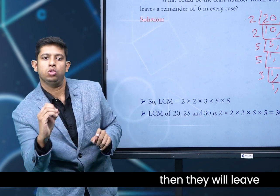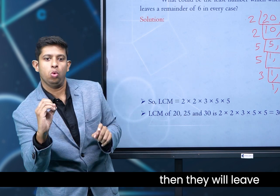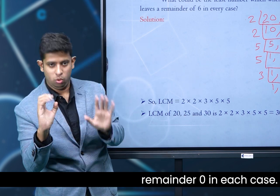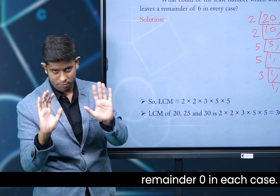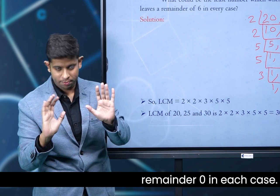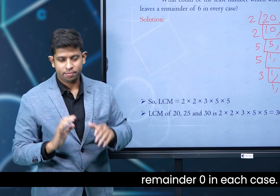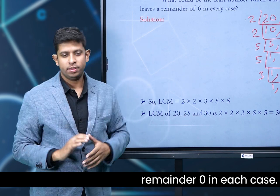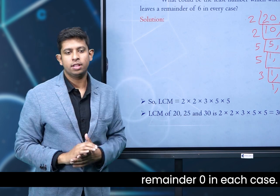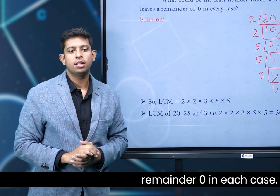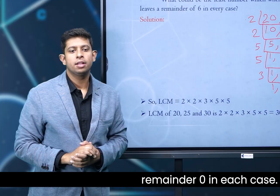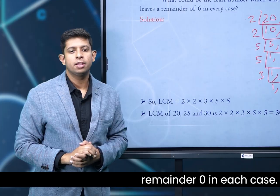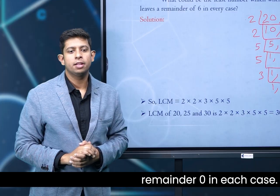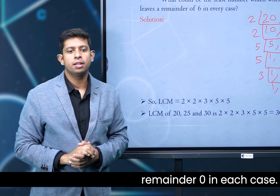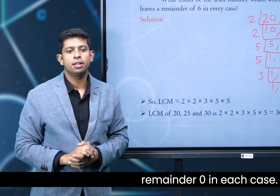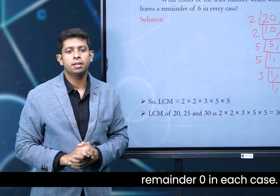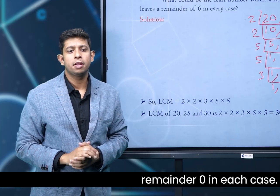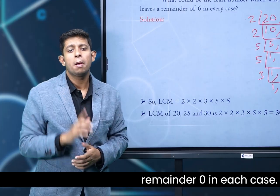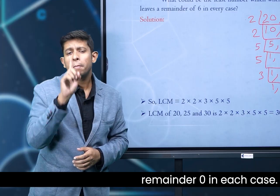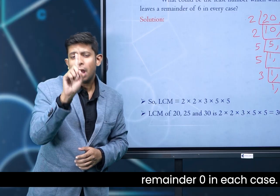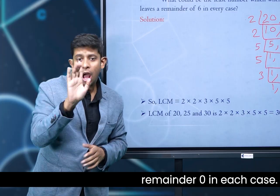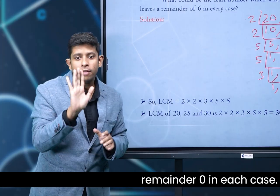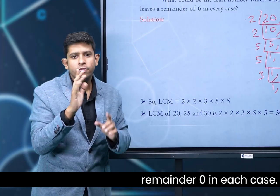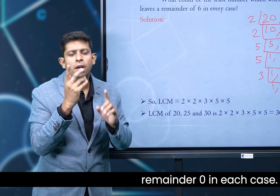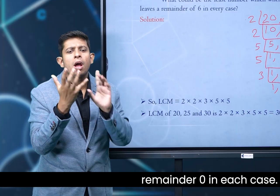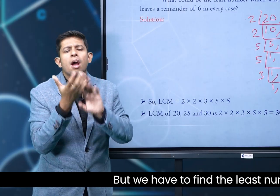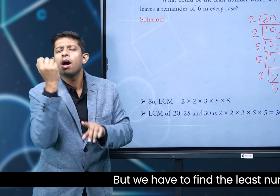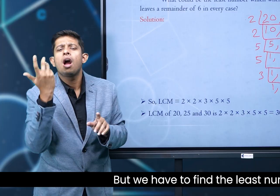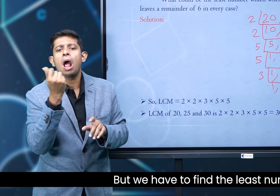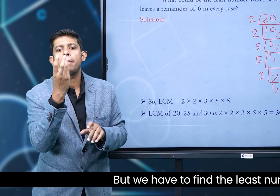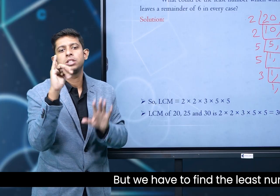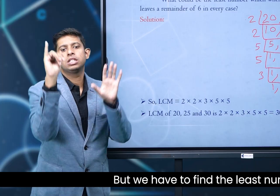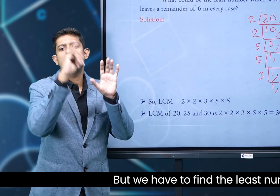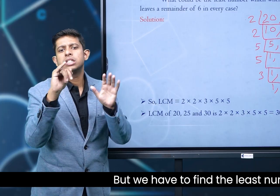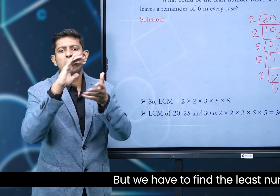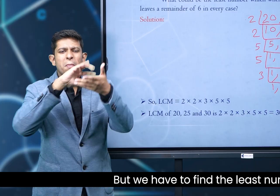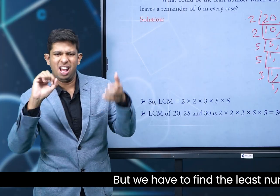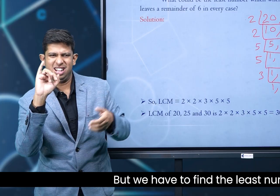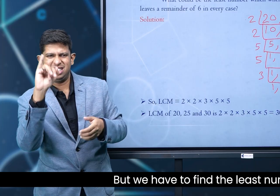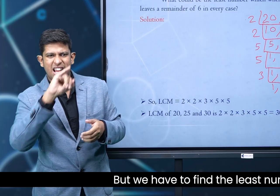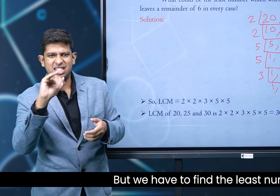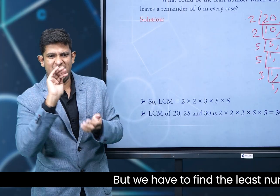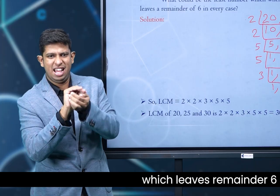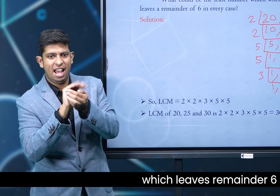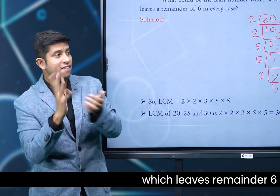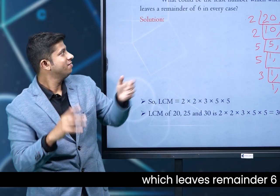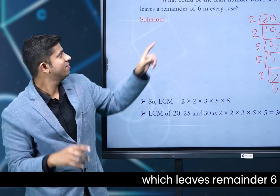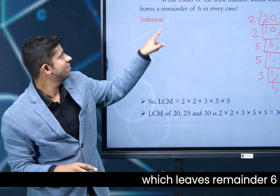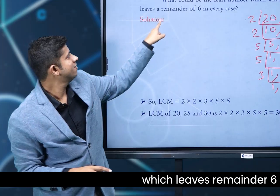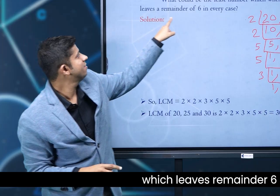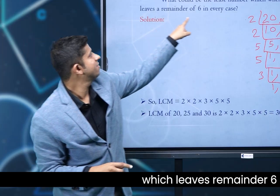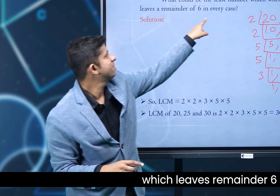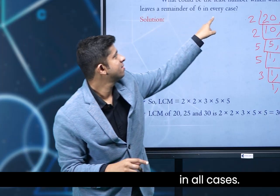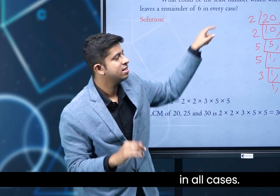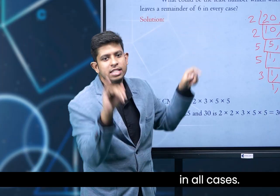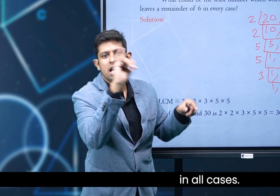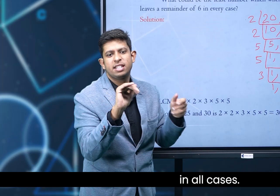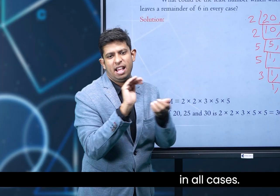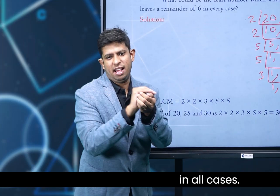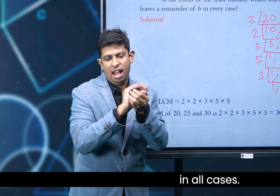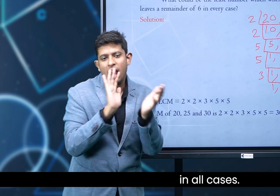leave remainder 0 in each case. But we have to find the least number which leaves remainder 6 in all cases.